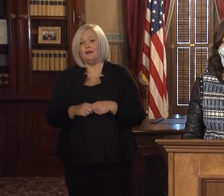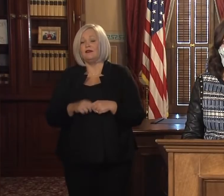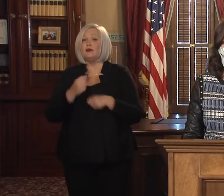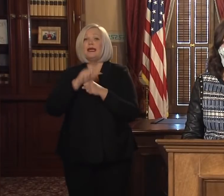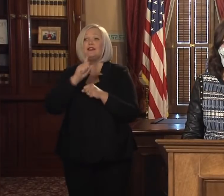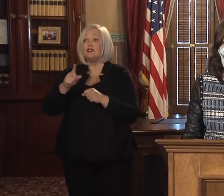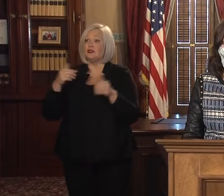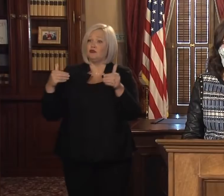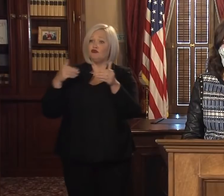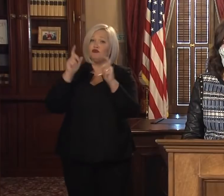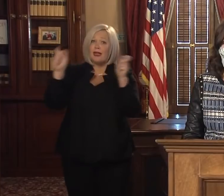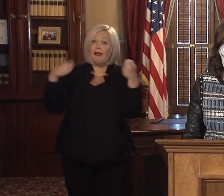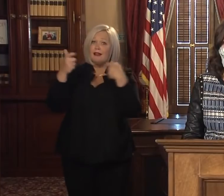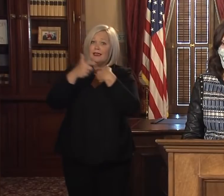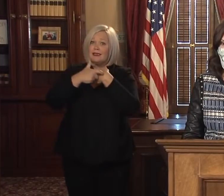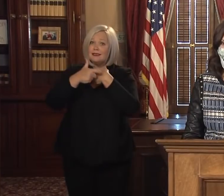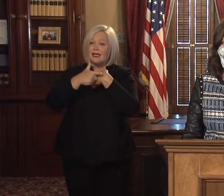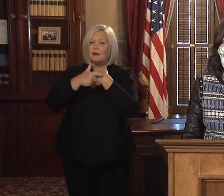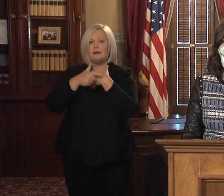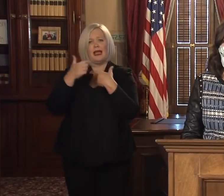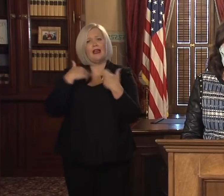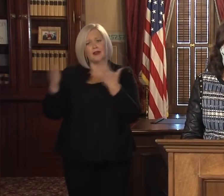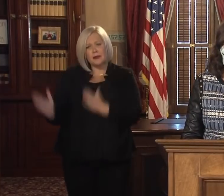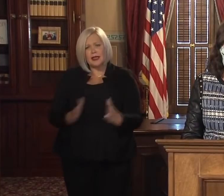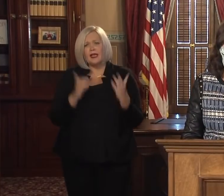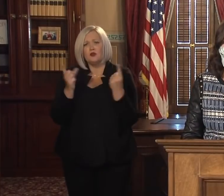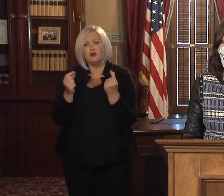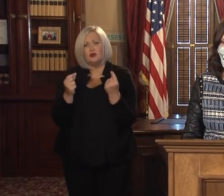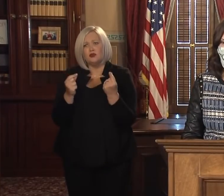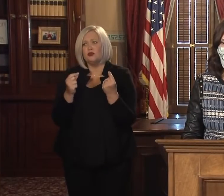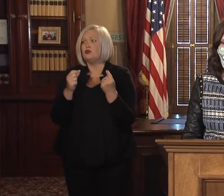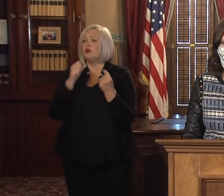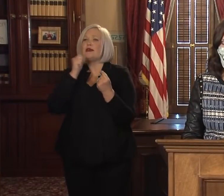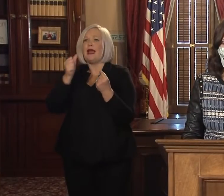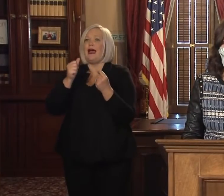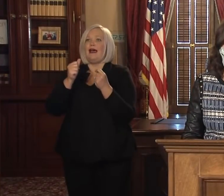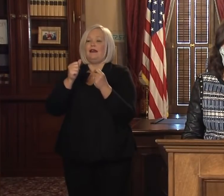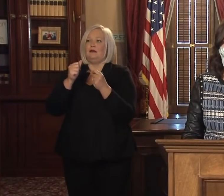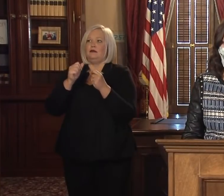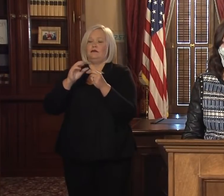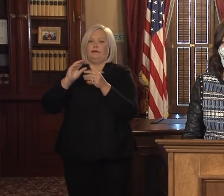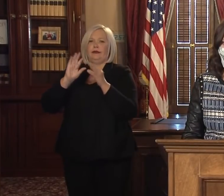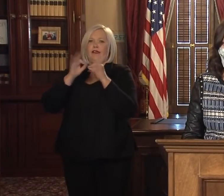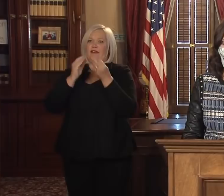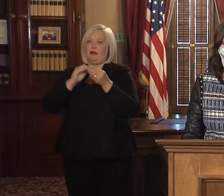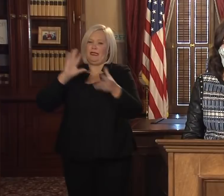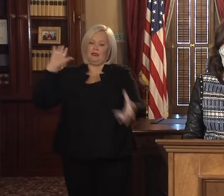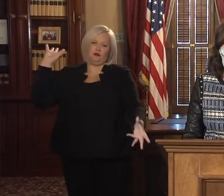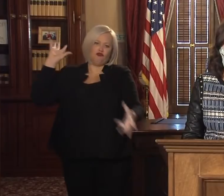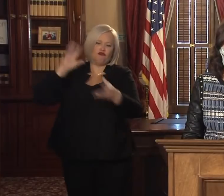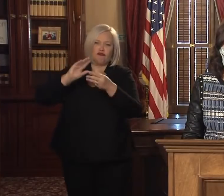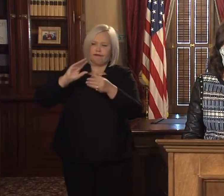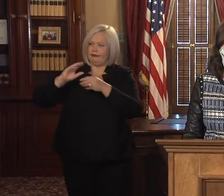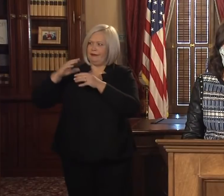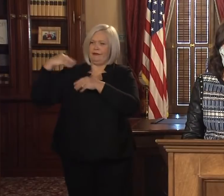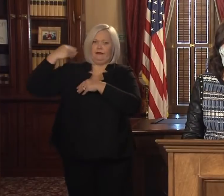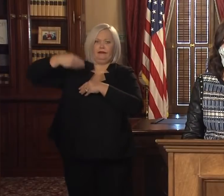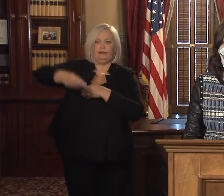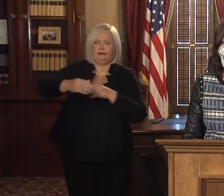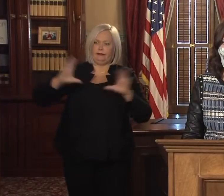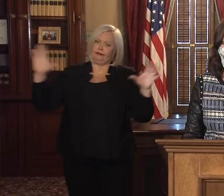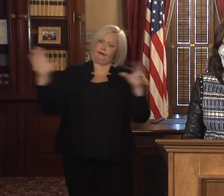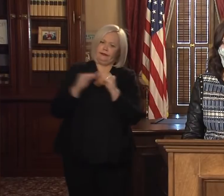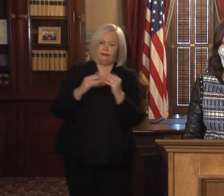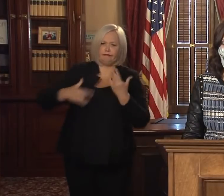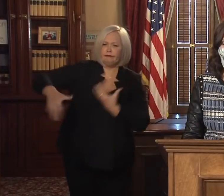plan going into the holidays where we don't bring many generations who don't live together. That is the